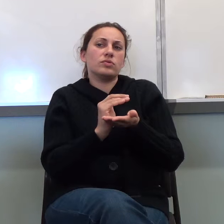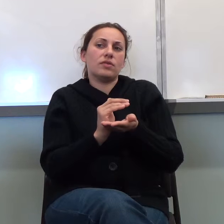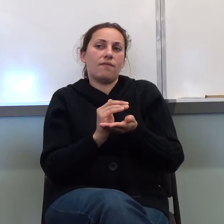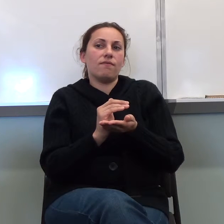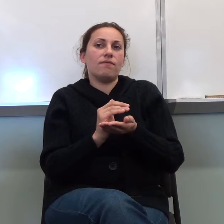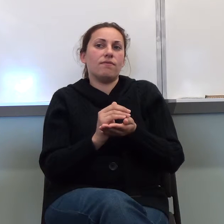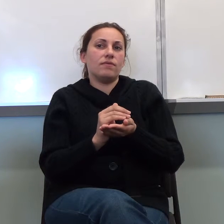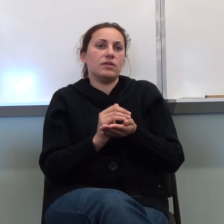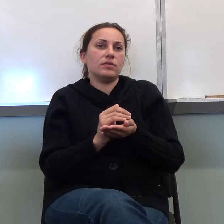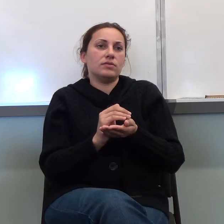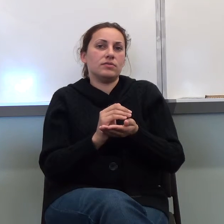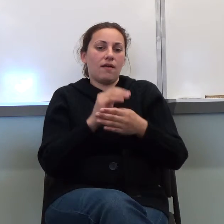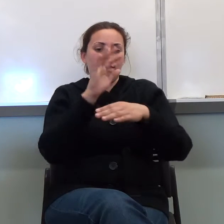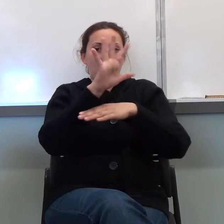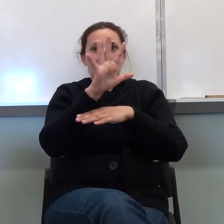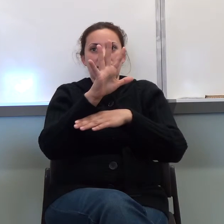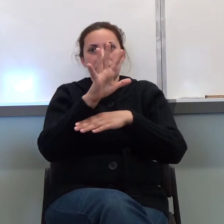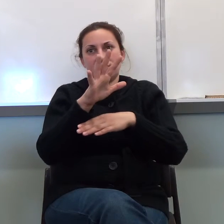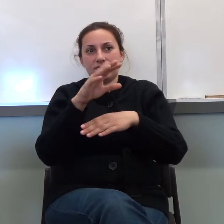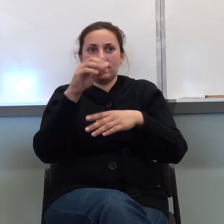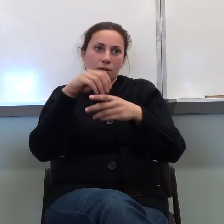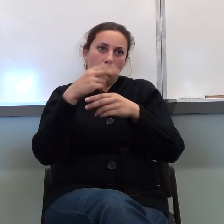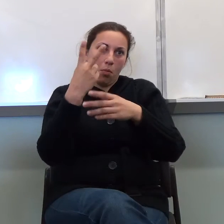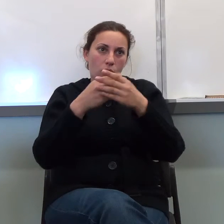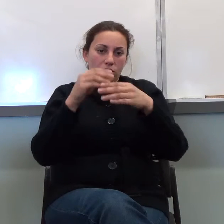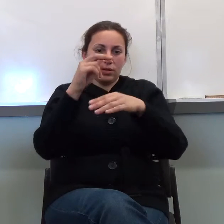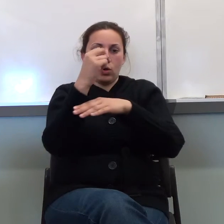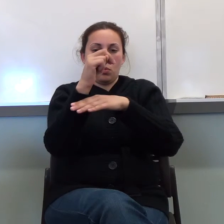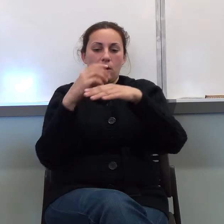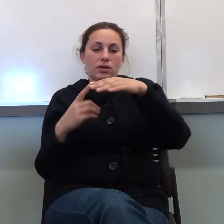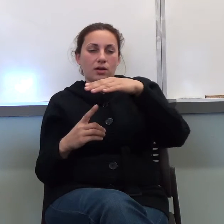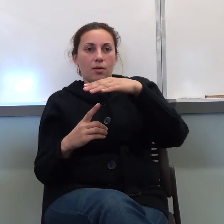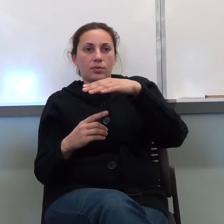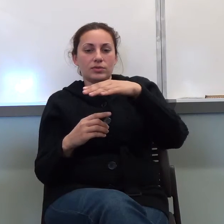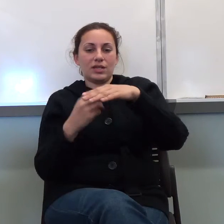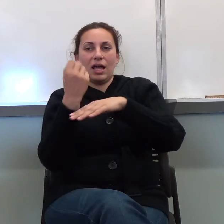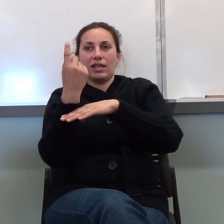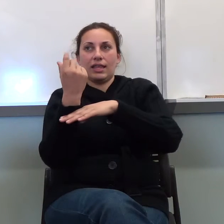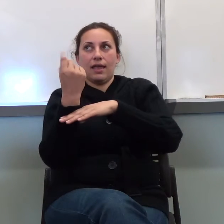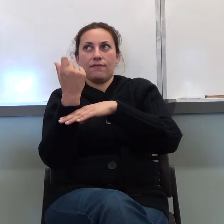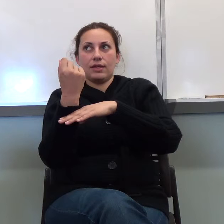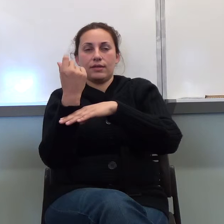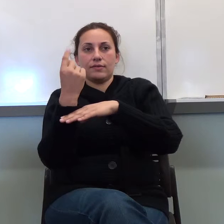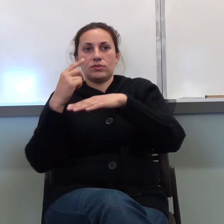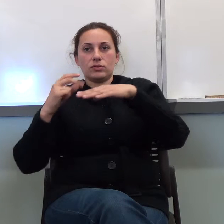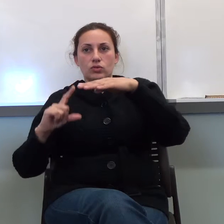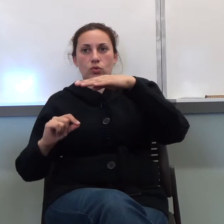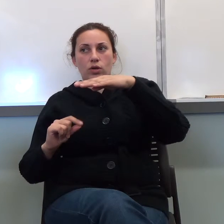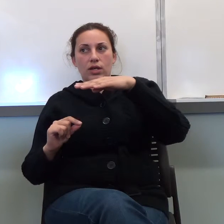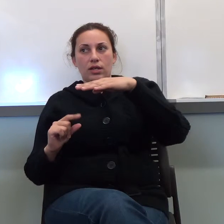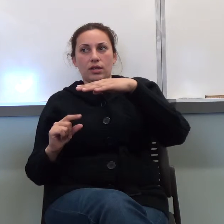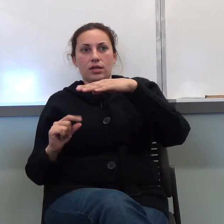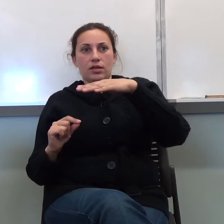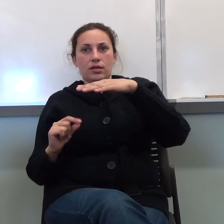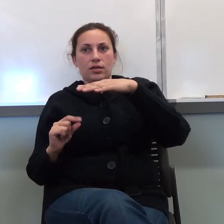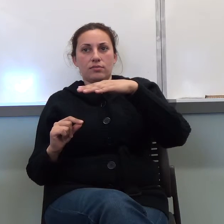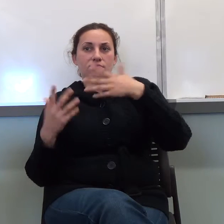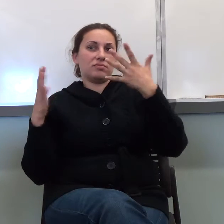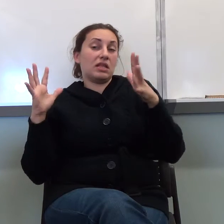into both top and bottom. It goes into the top 11 times, it goes into the bottom 20 times, and that's it.